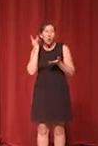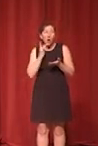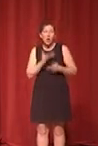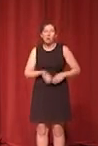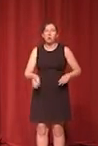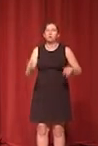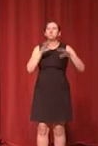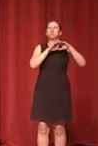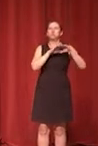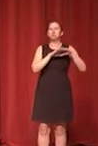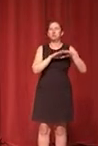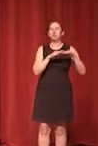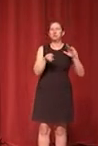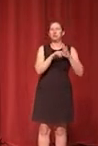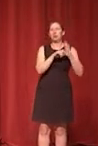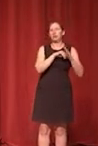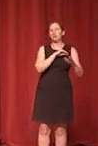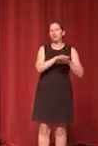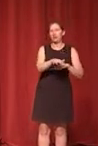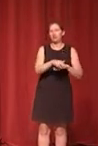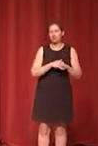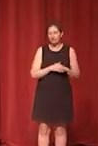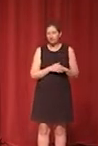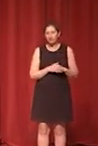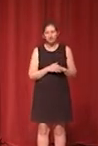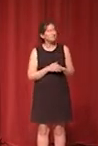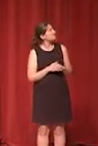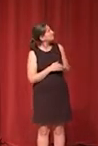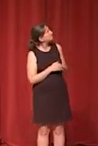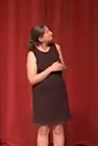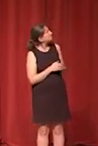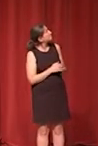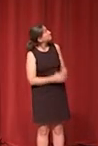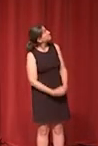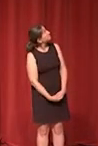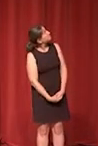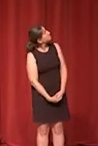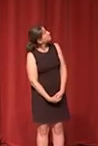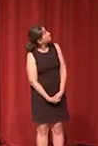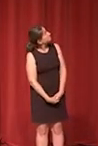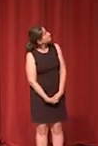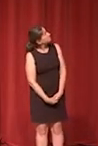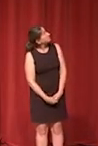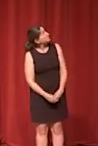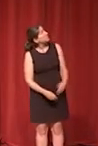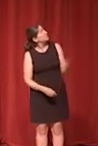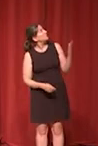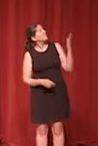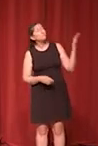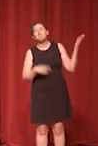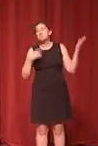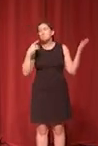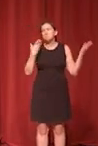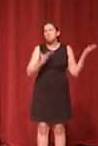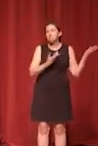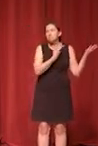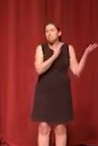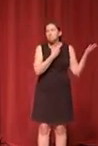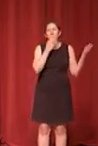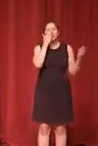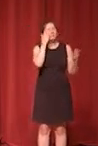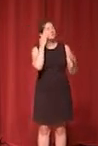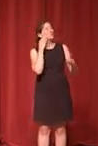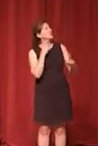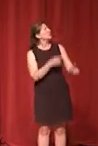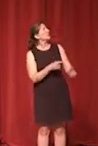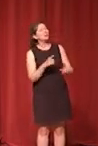set up, and we'll hear some more about that in our discussion. Next slide. This slide is just to show you there's a lot. This is a slide that comes